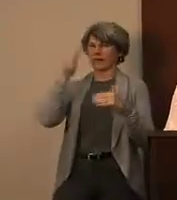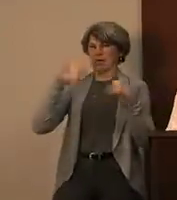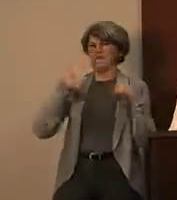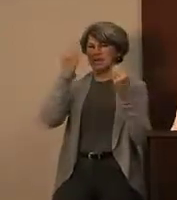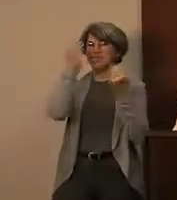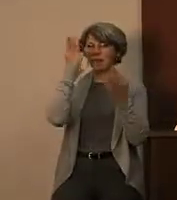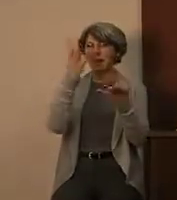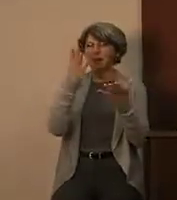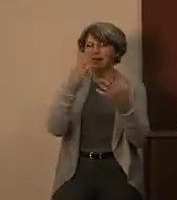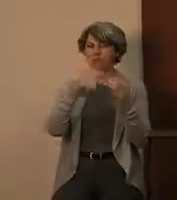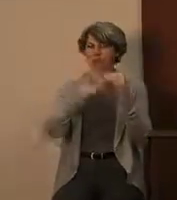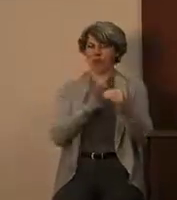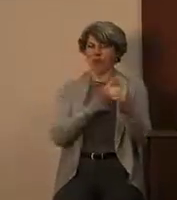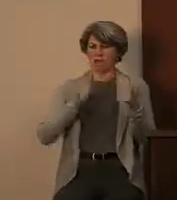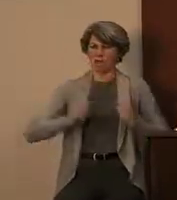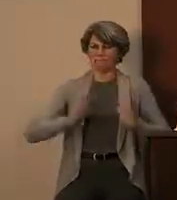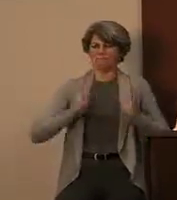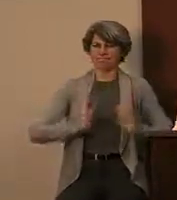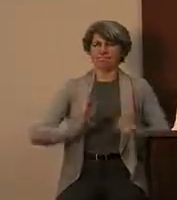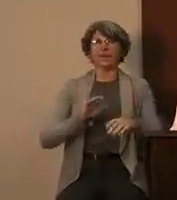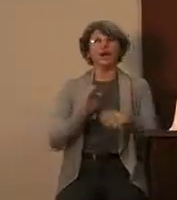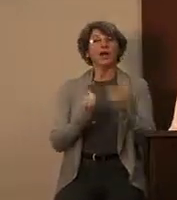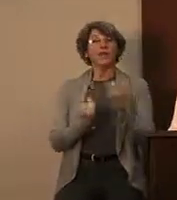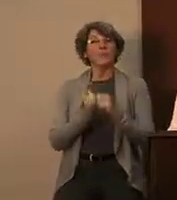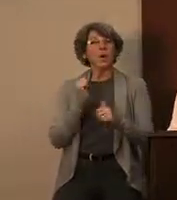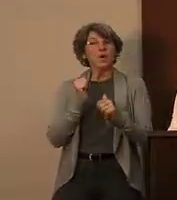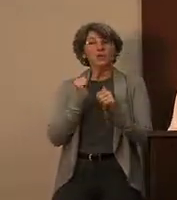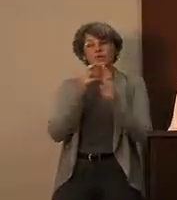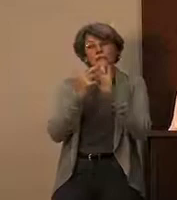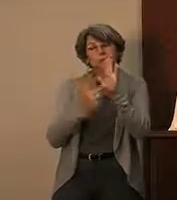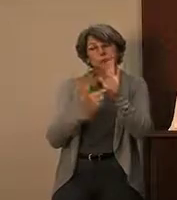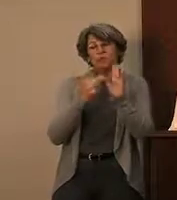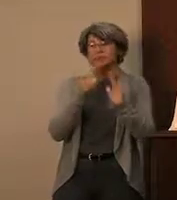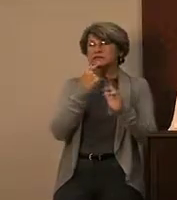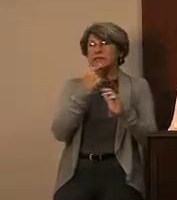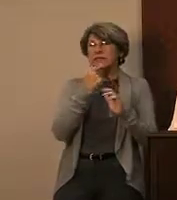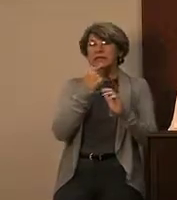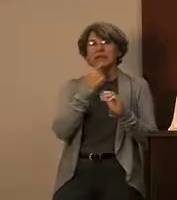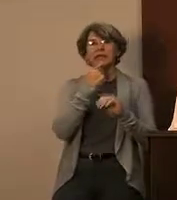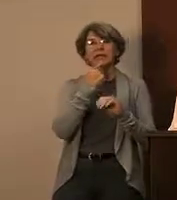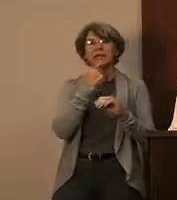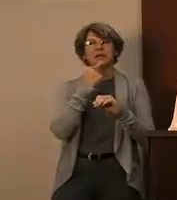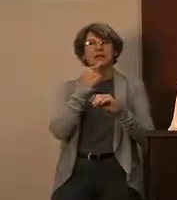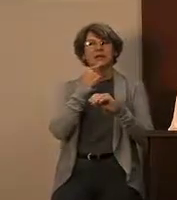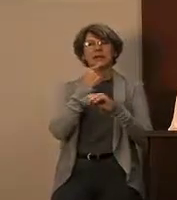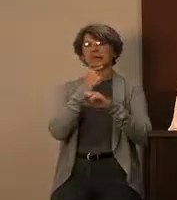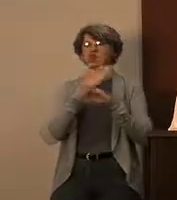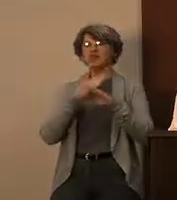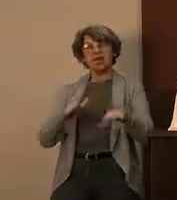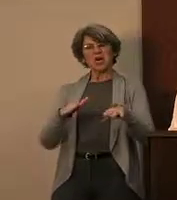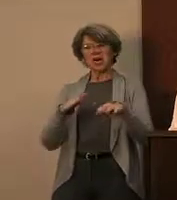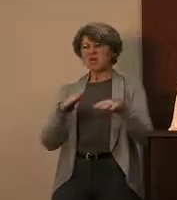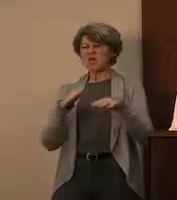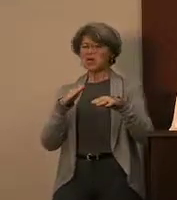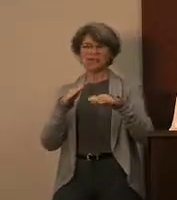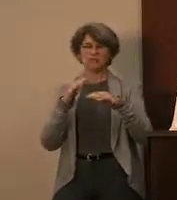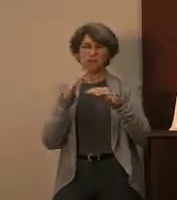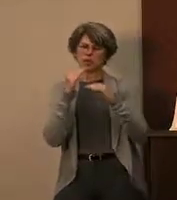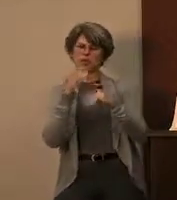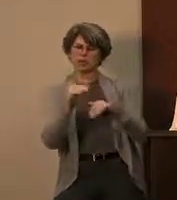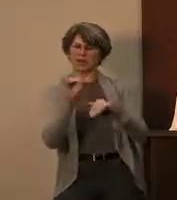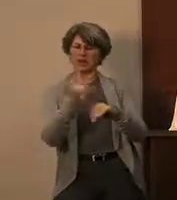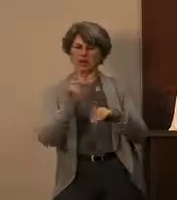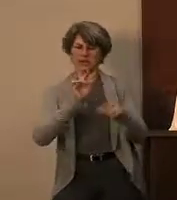populations. Most of the guidelines say that you do not restrict these consumers from social